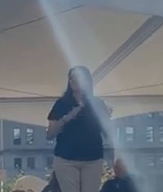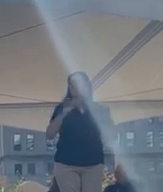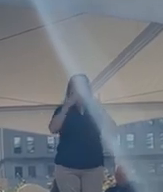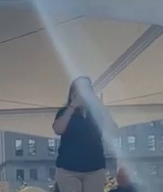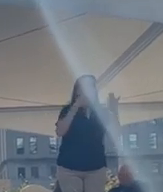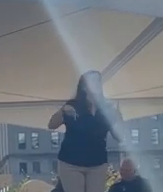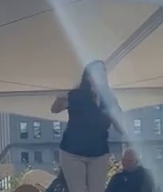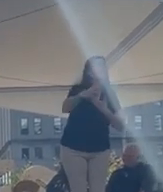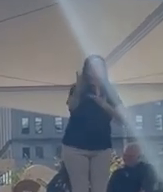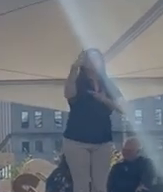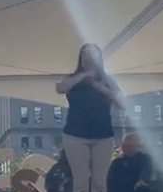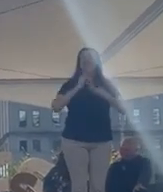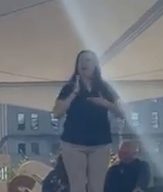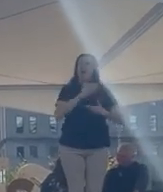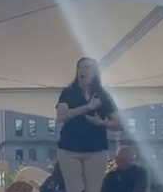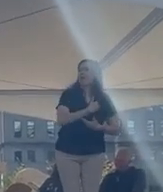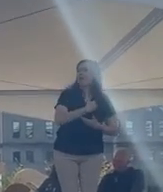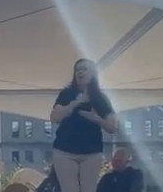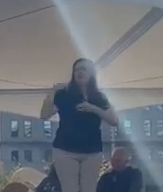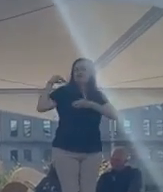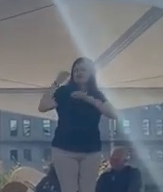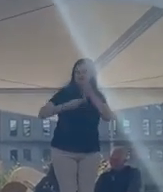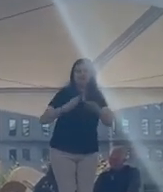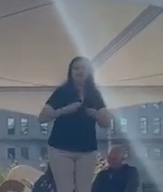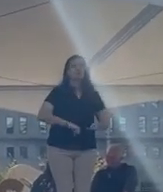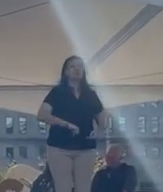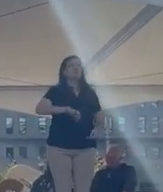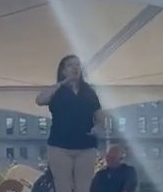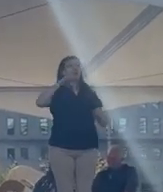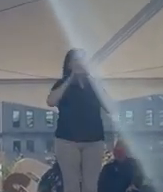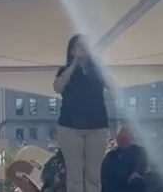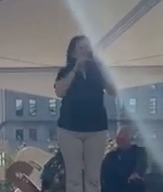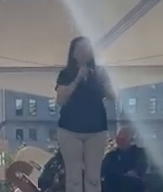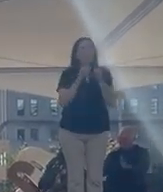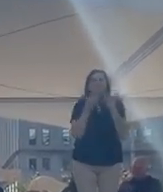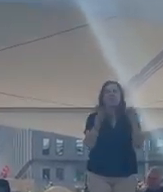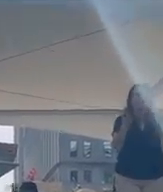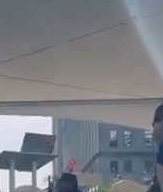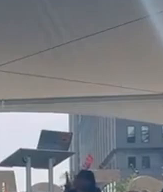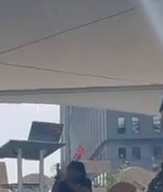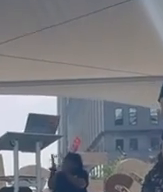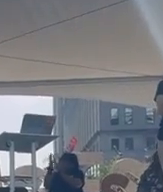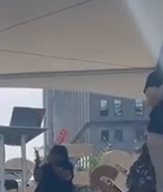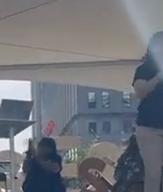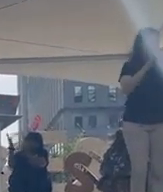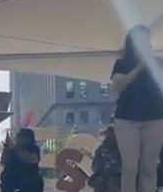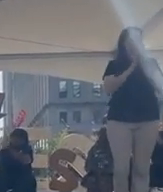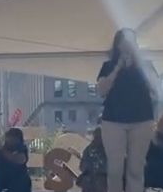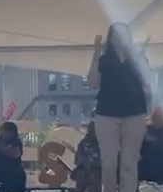of our heritage, prideful and everlasting. Thank you.